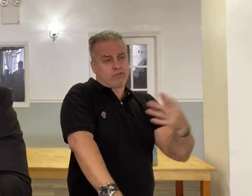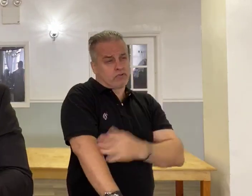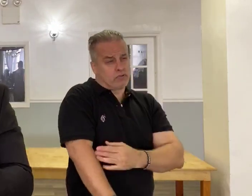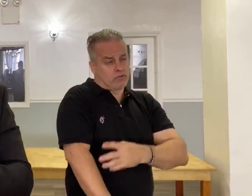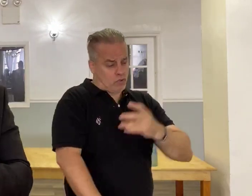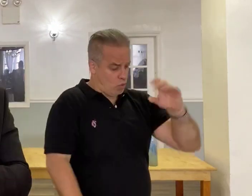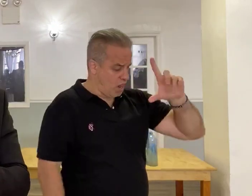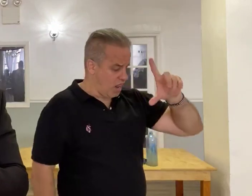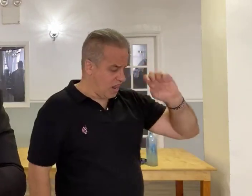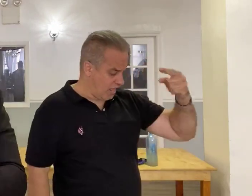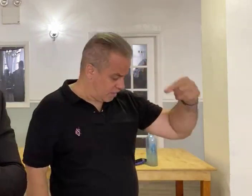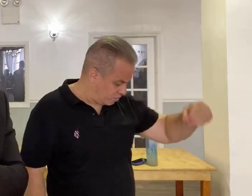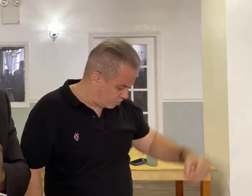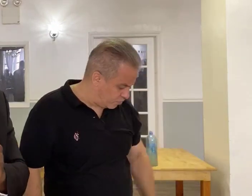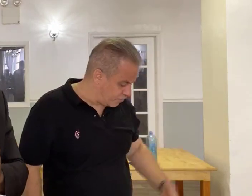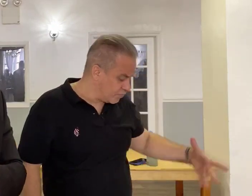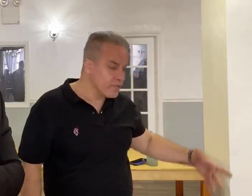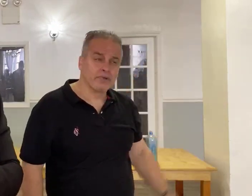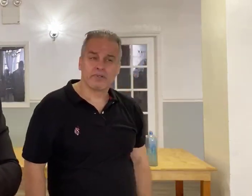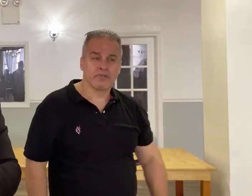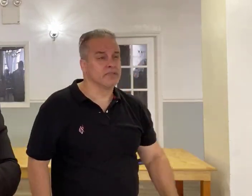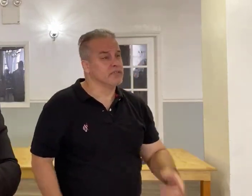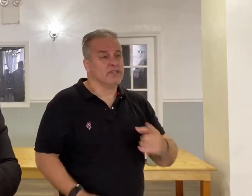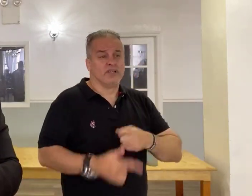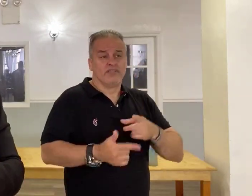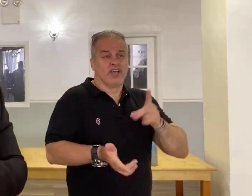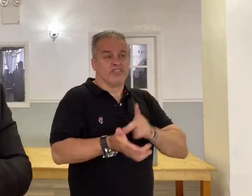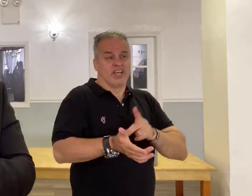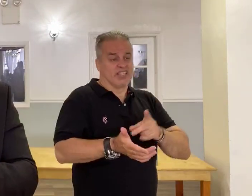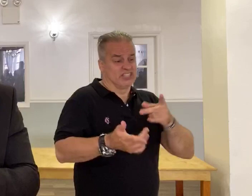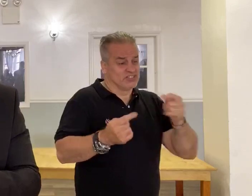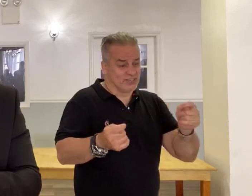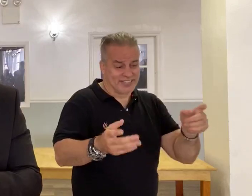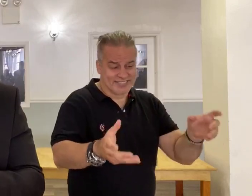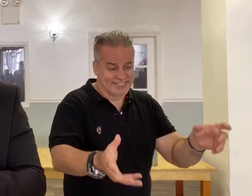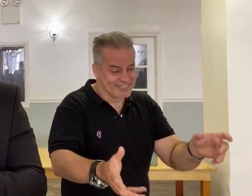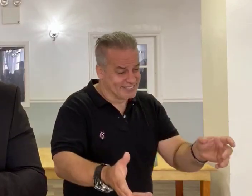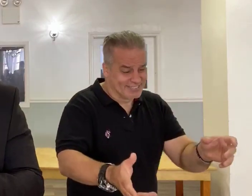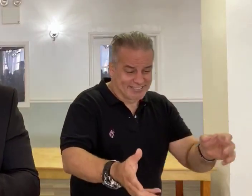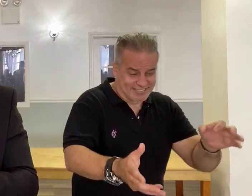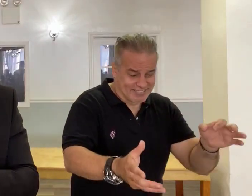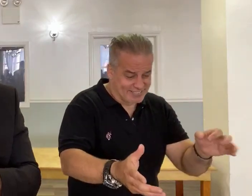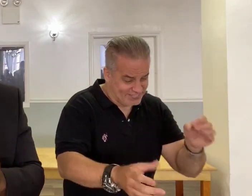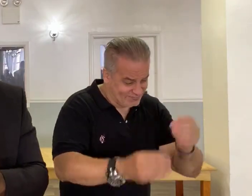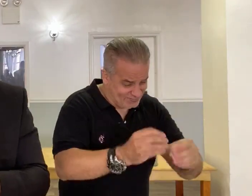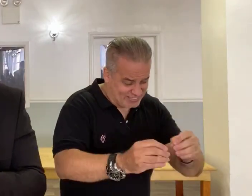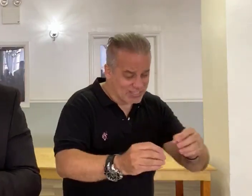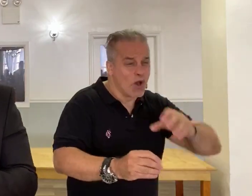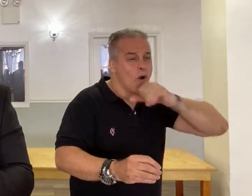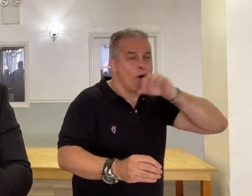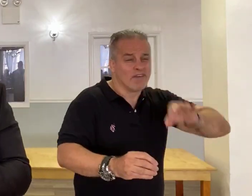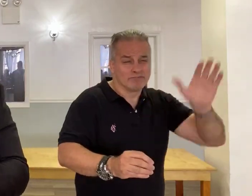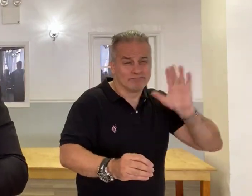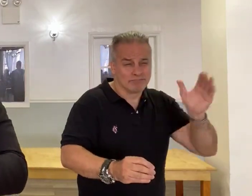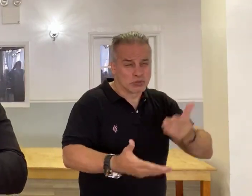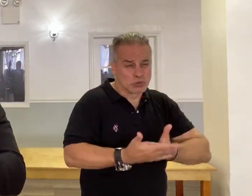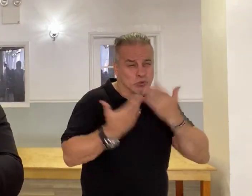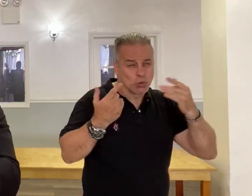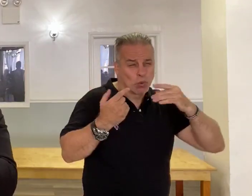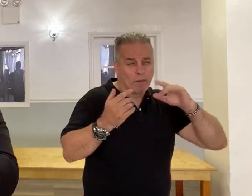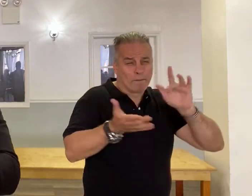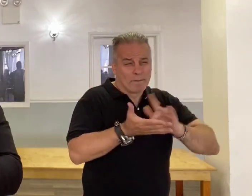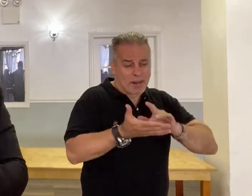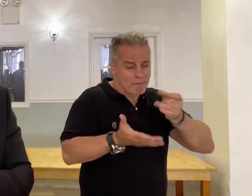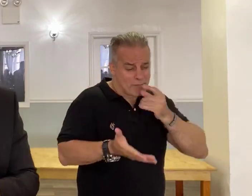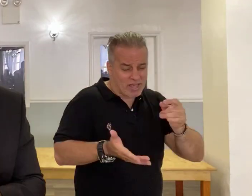of that foot. You couldn't keep that foot around. It's cut it off and cast it from you. It's to cast